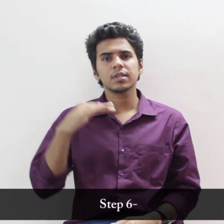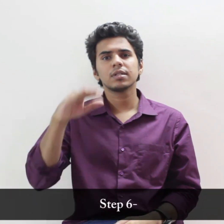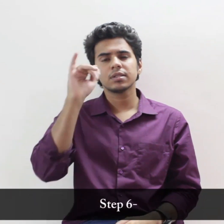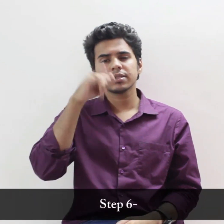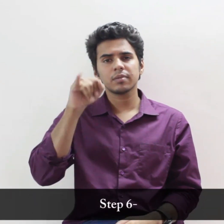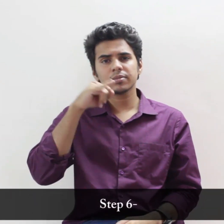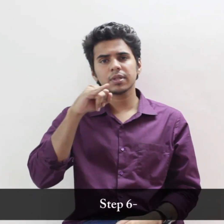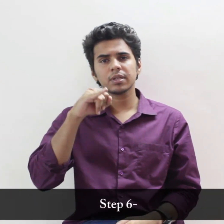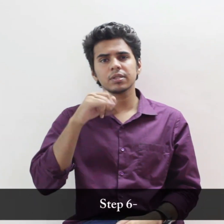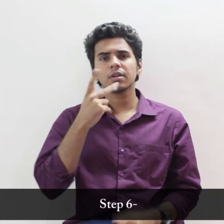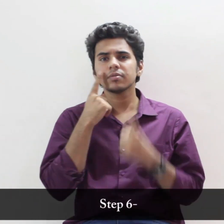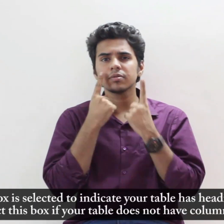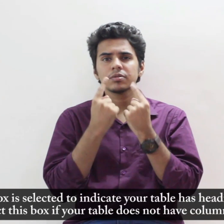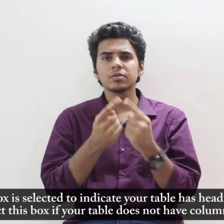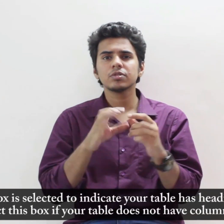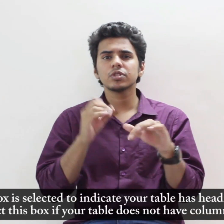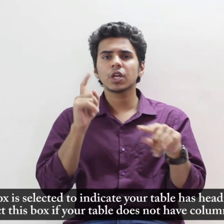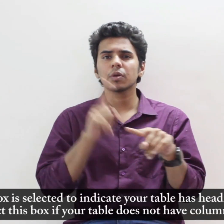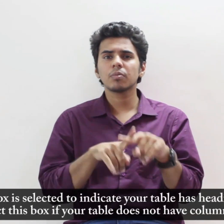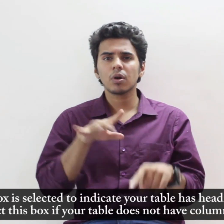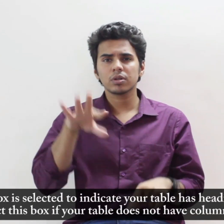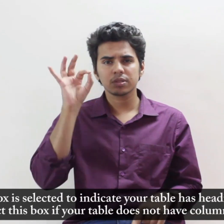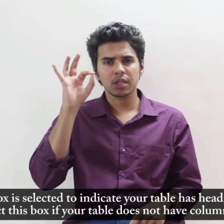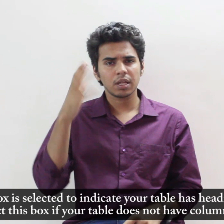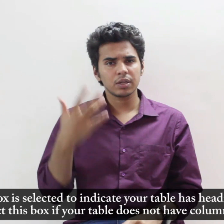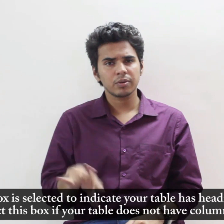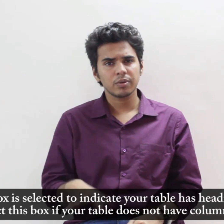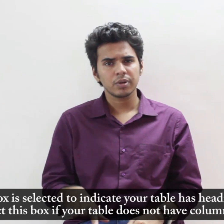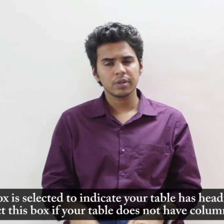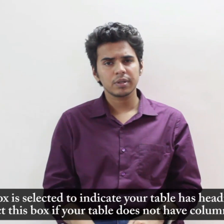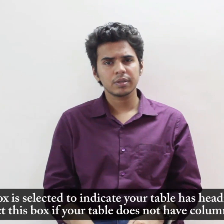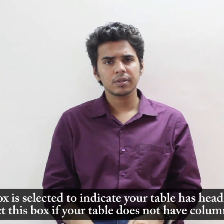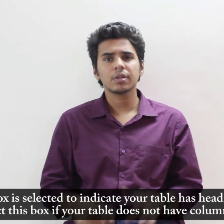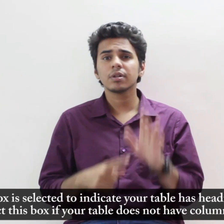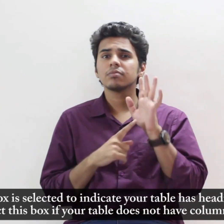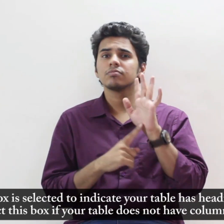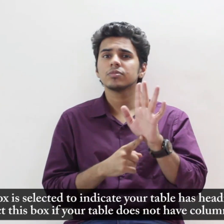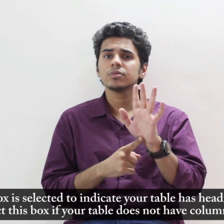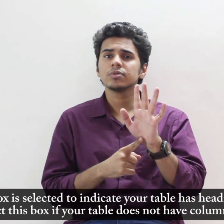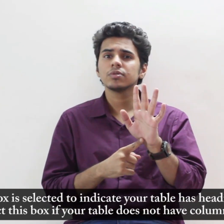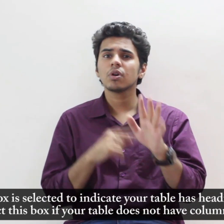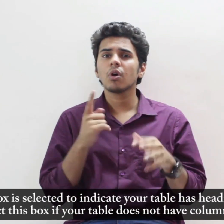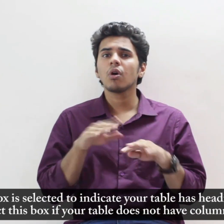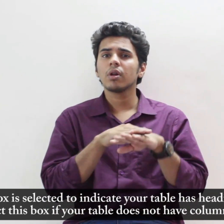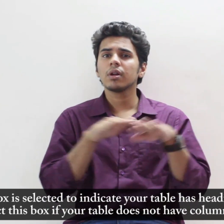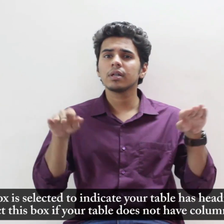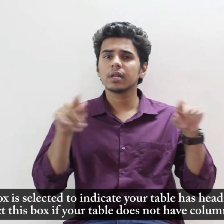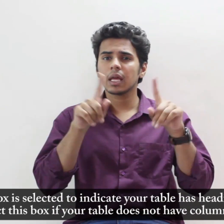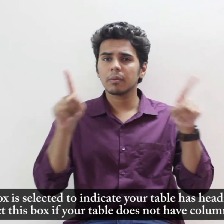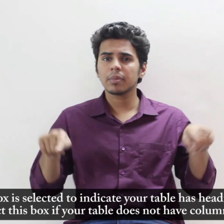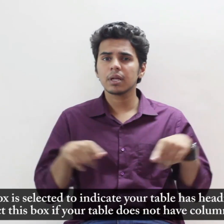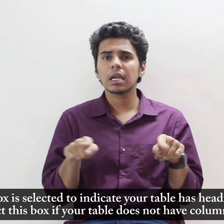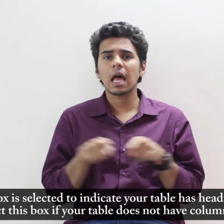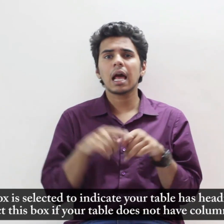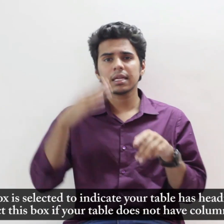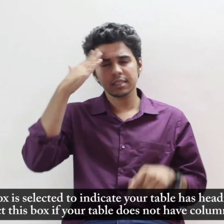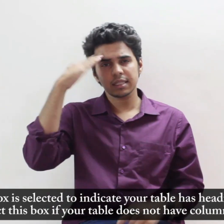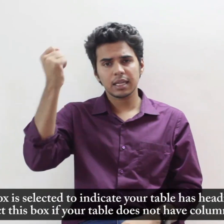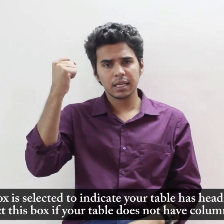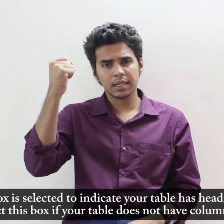Step 6. Verify the box is selected to indicate your table has headings. If it does,